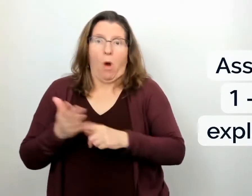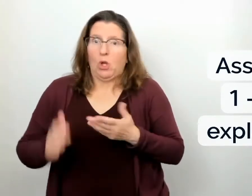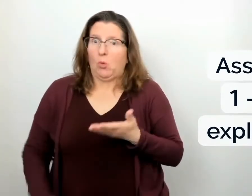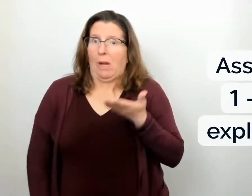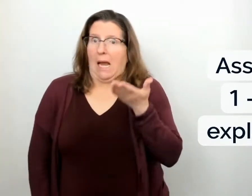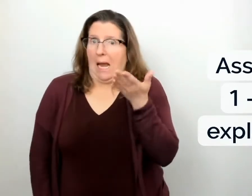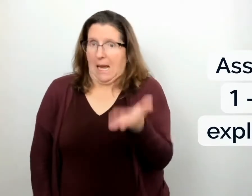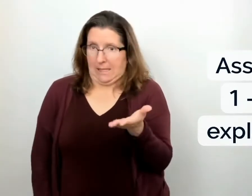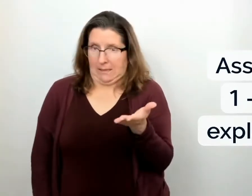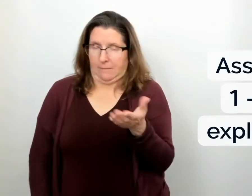hand in.